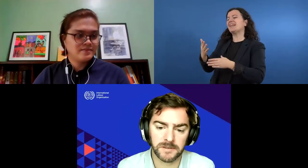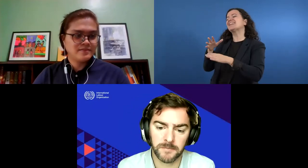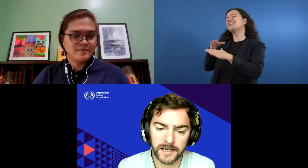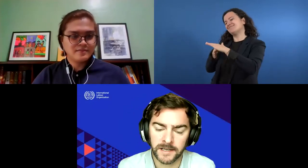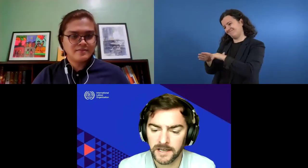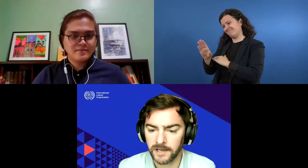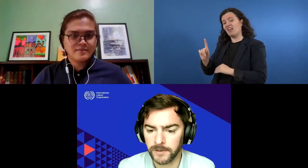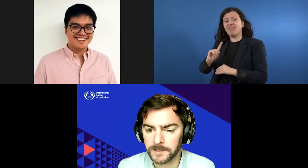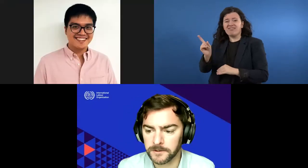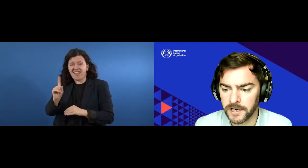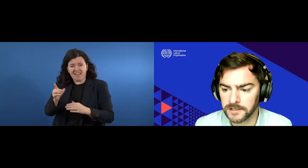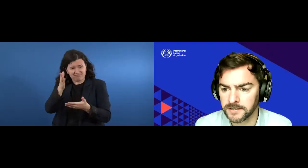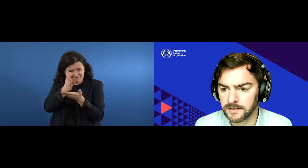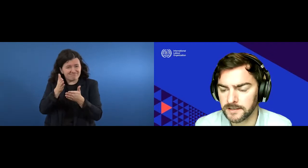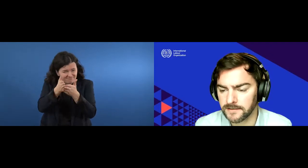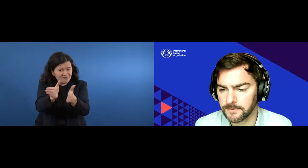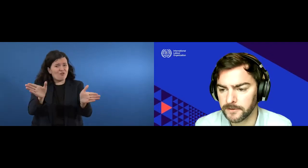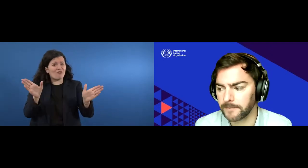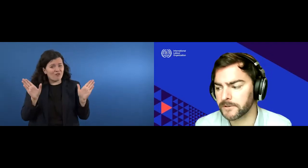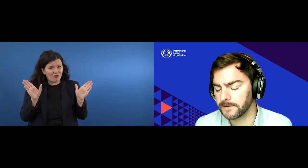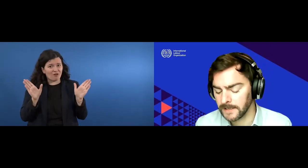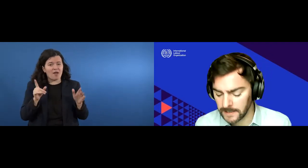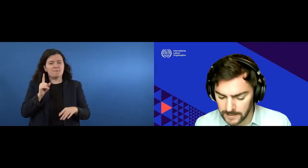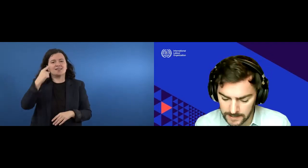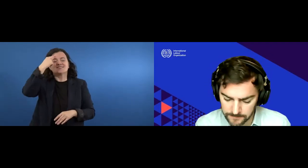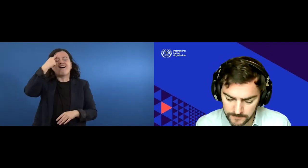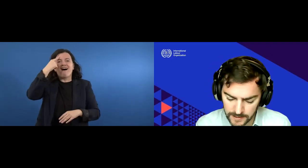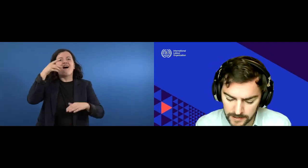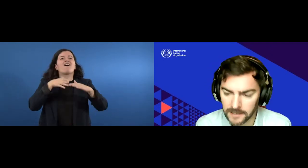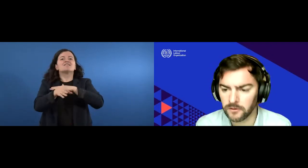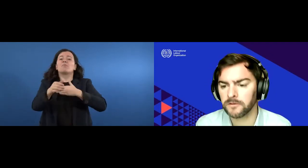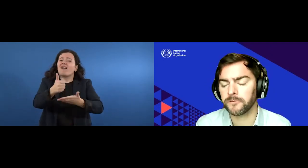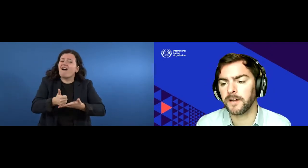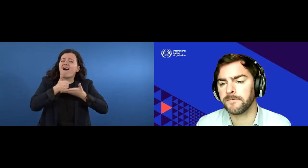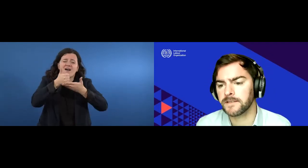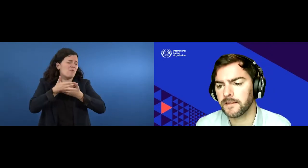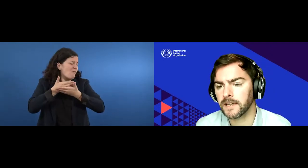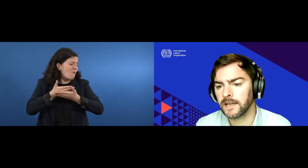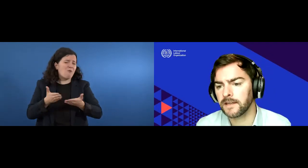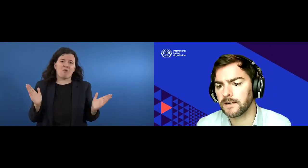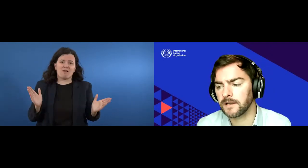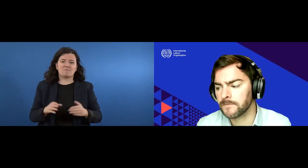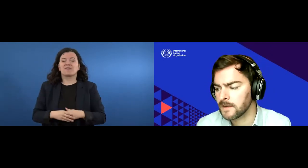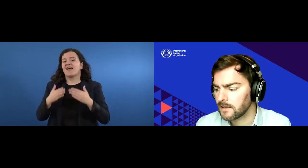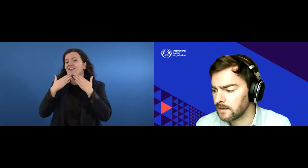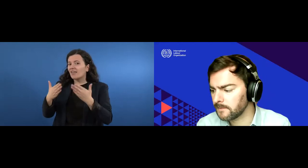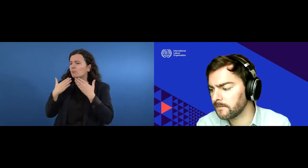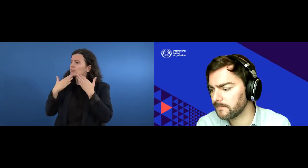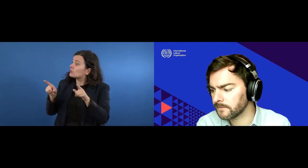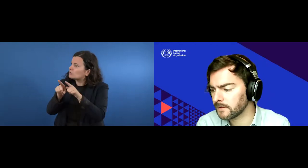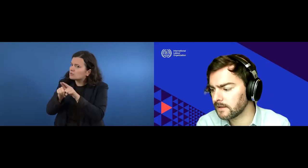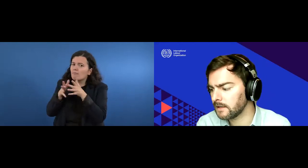in people's mind, and we need to challenge this perception. And thanks also for emphasizing again that